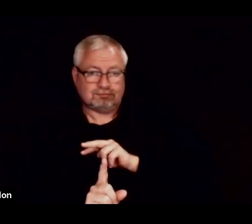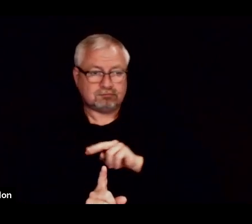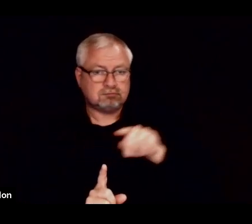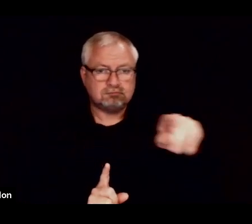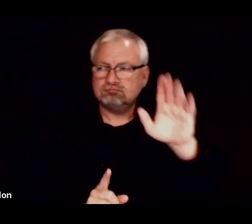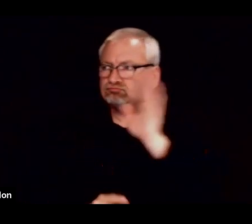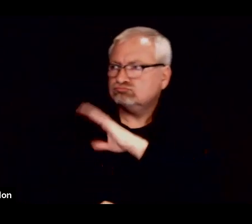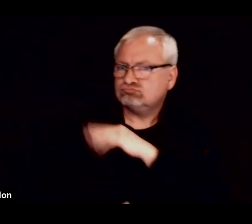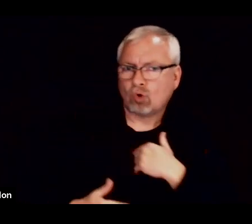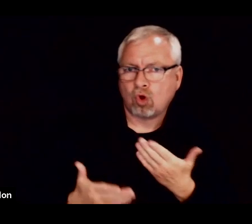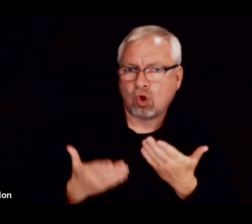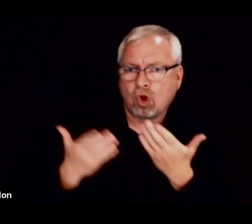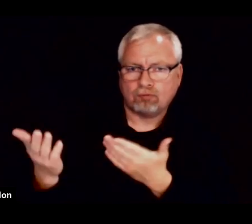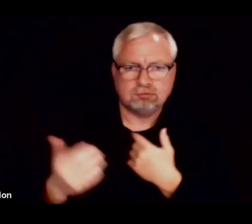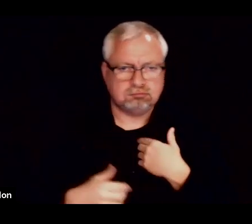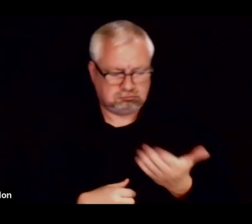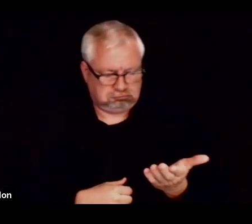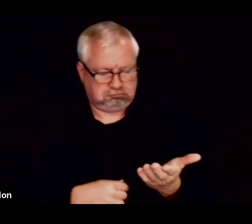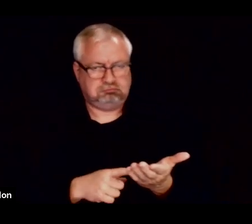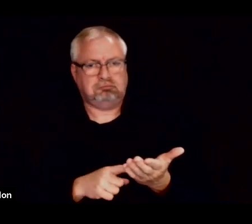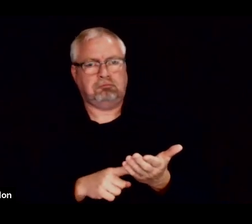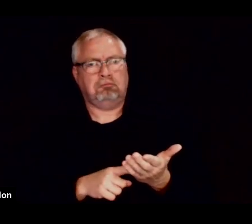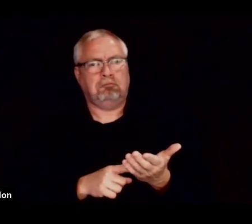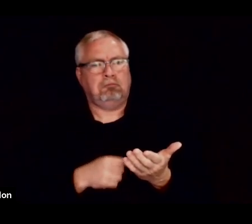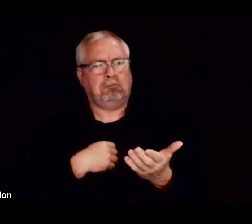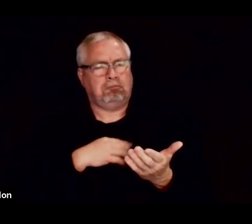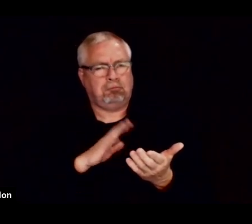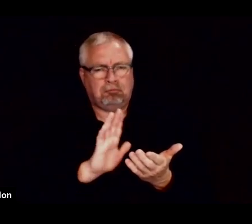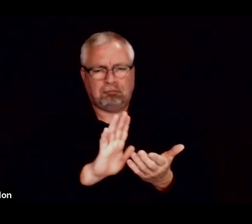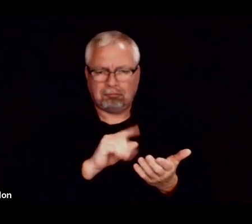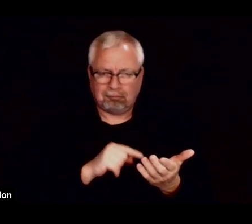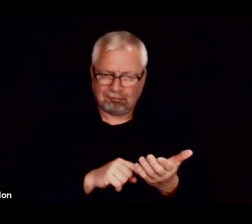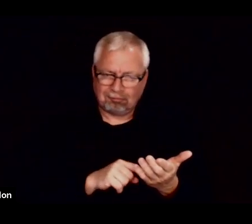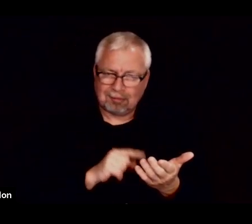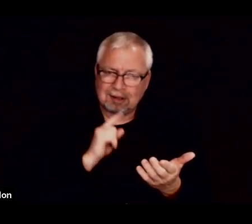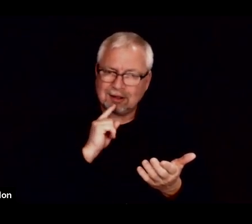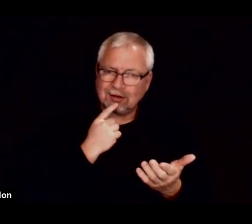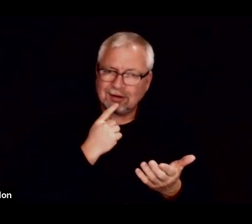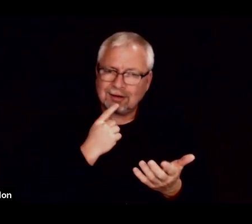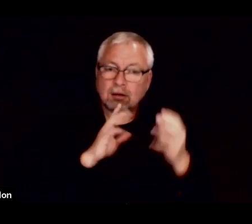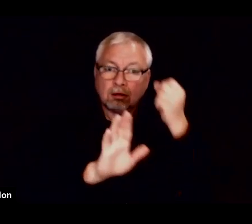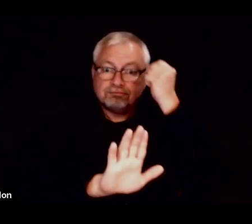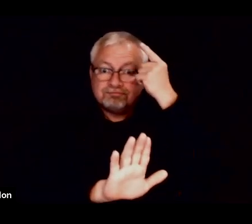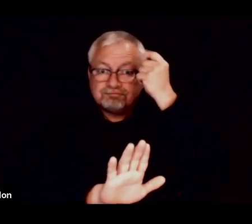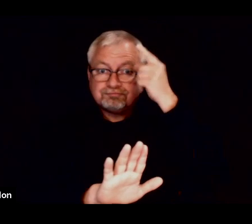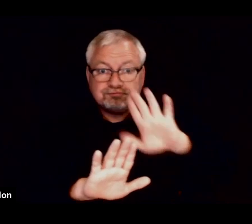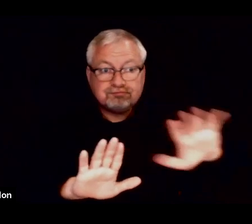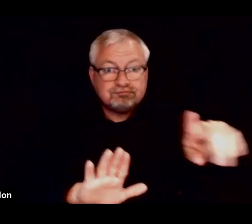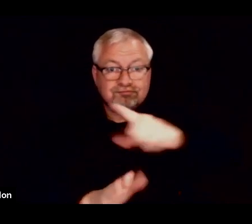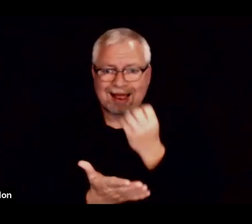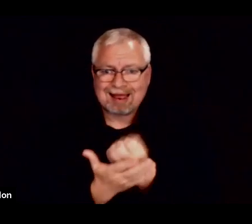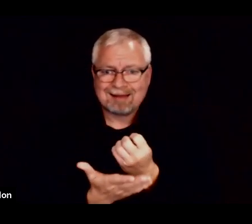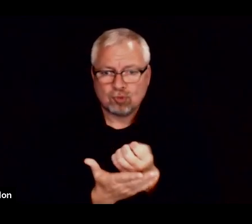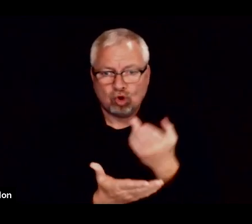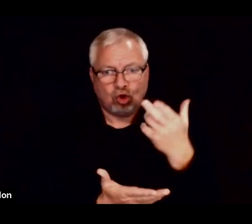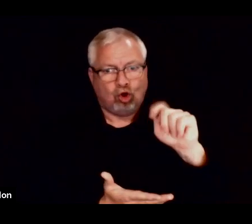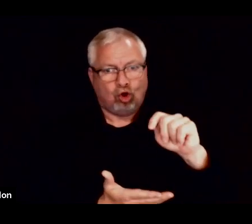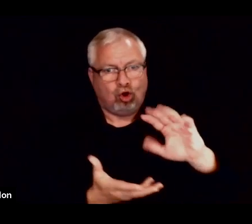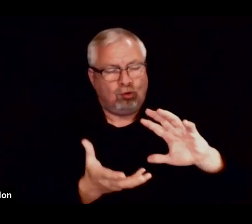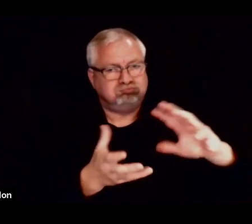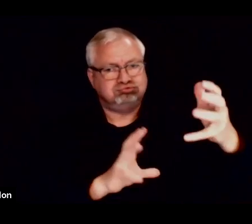taking very seriously the economic harm that is being done to people and communities and across